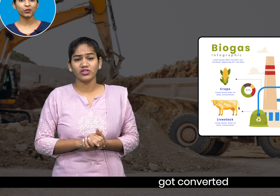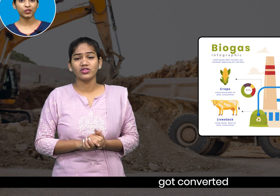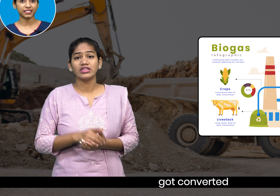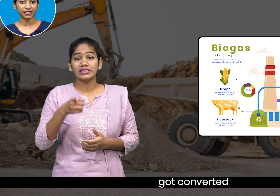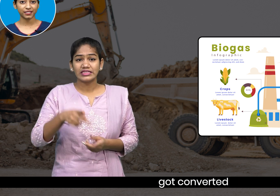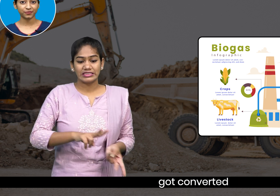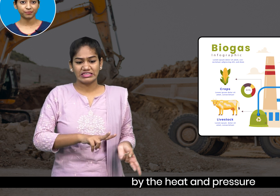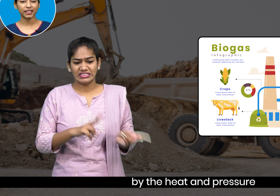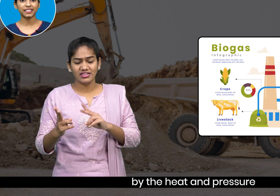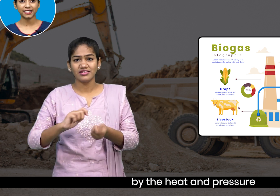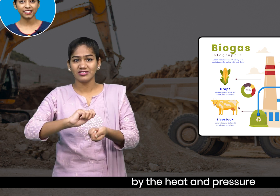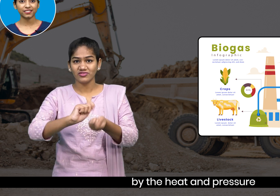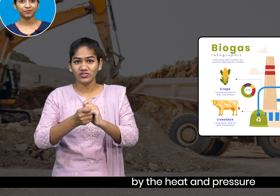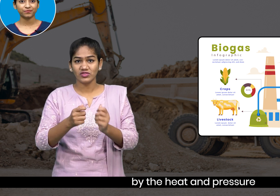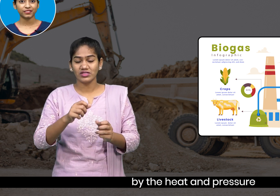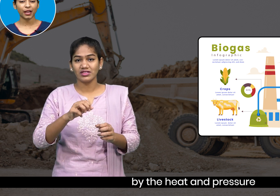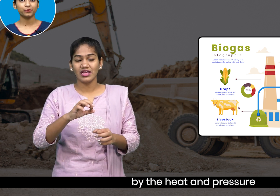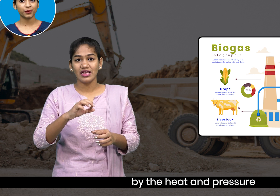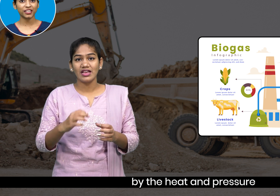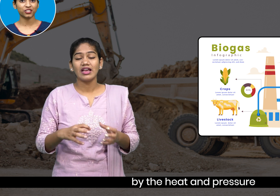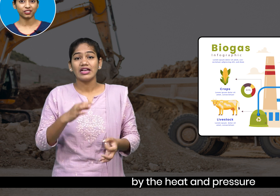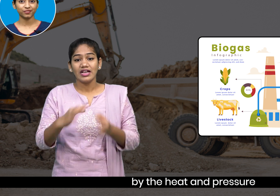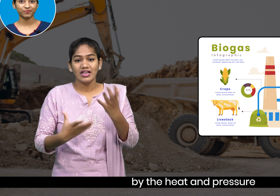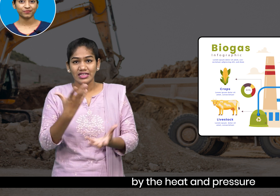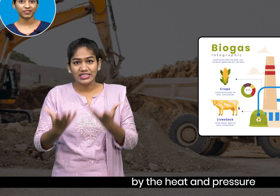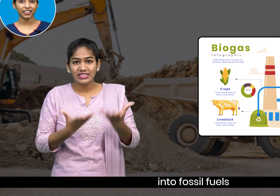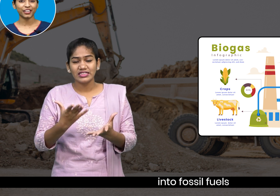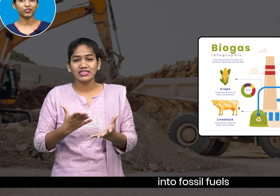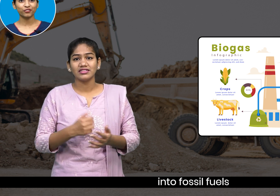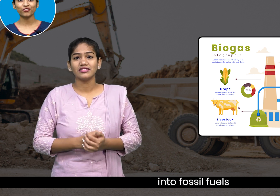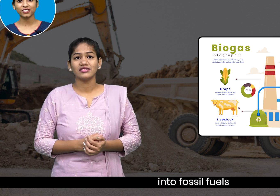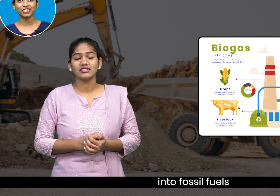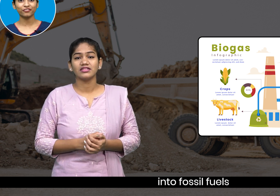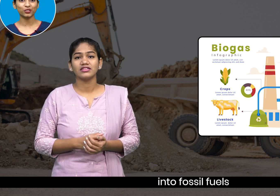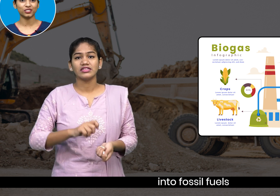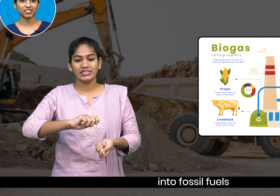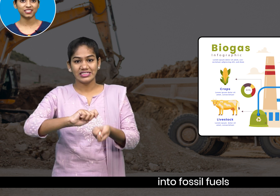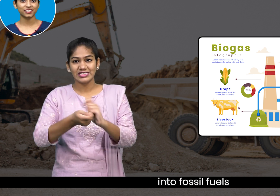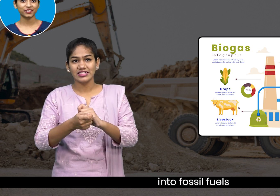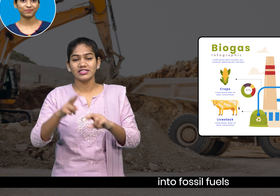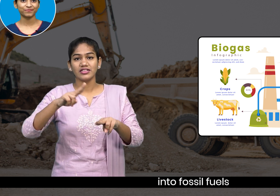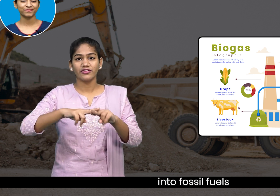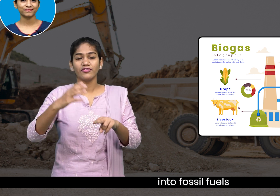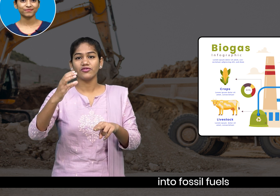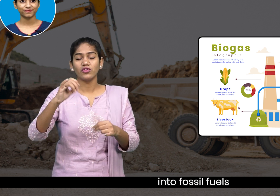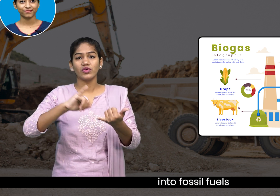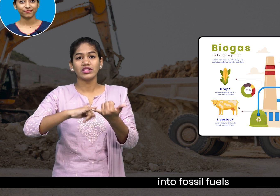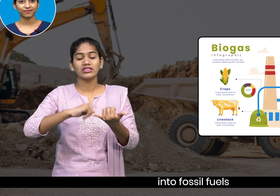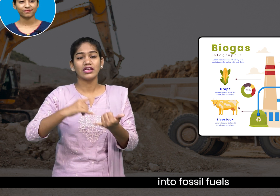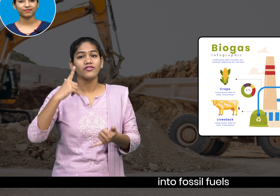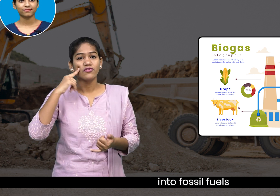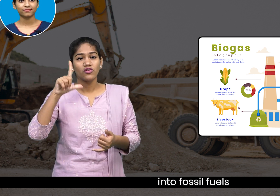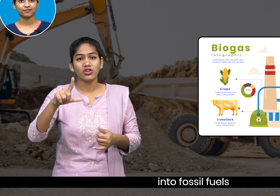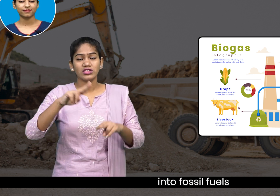got converted by the heat and pressure into fossil fuels.